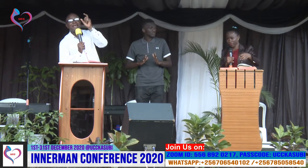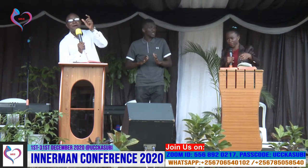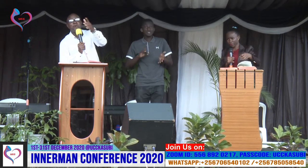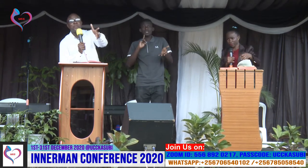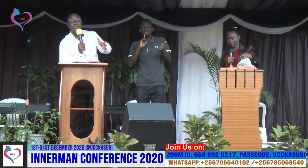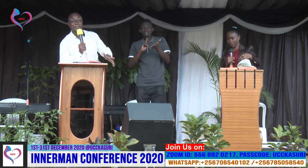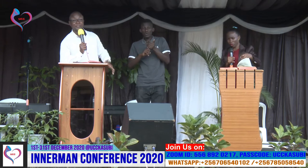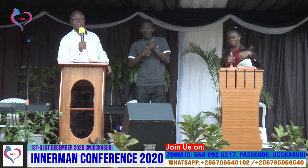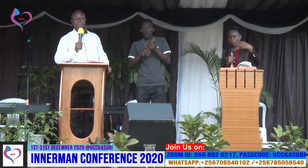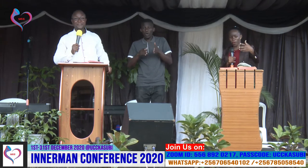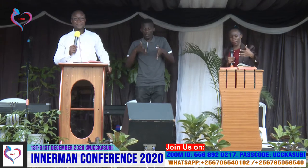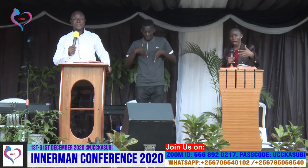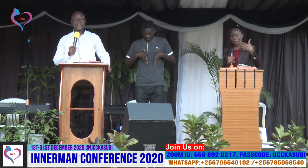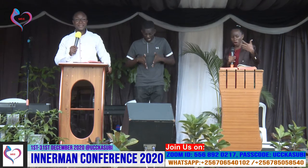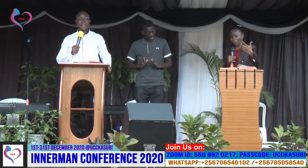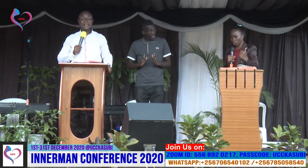by the womb.